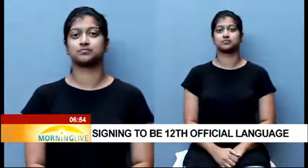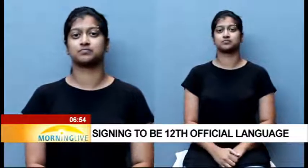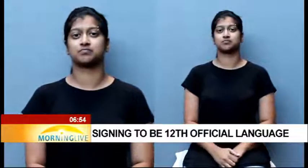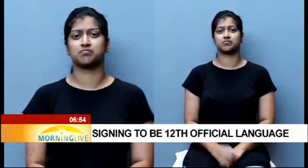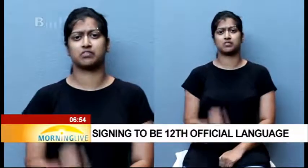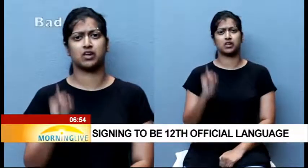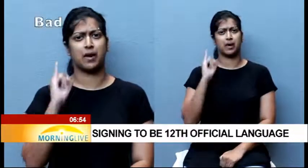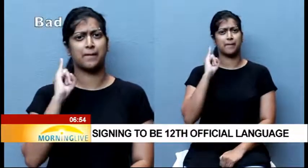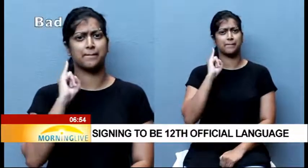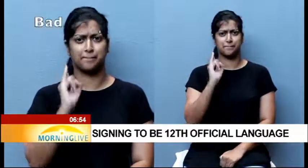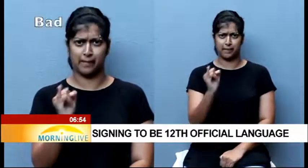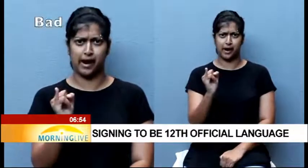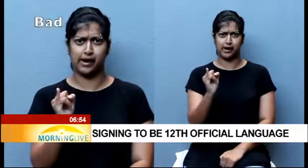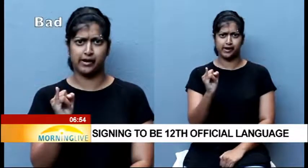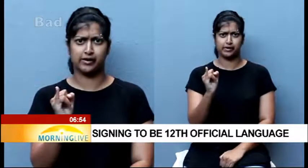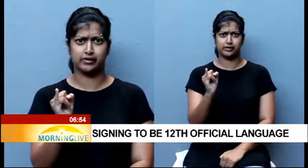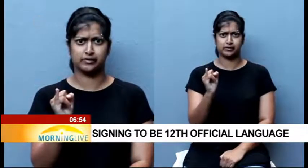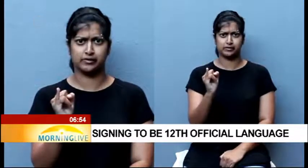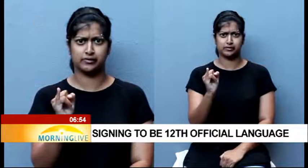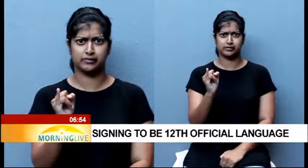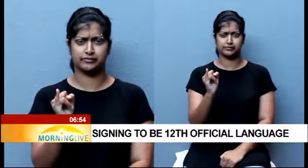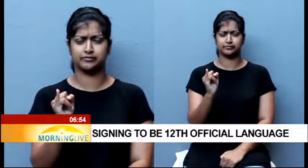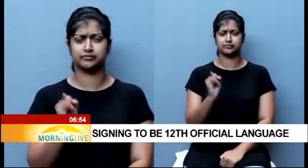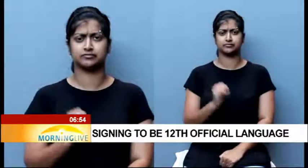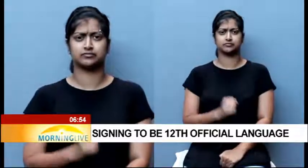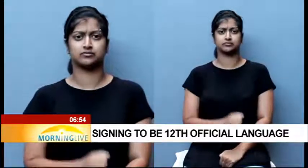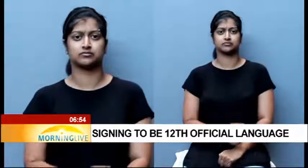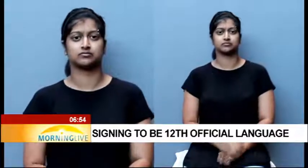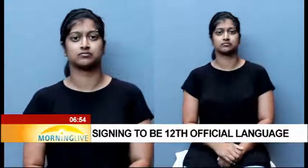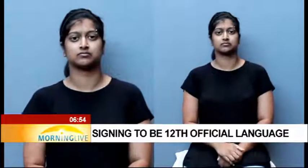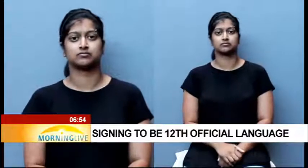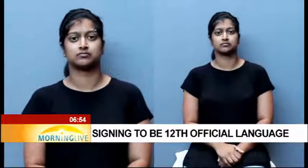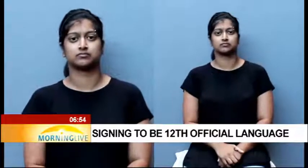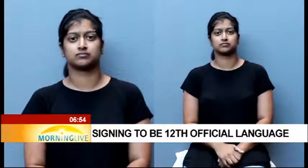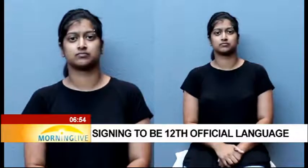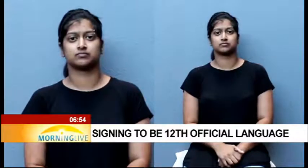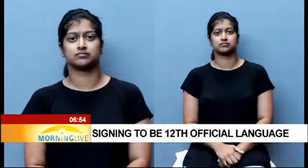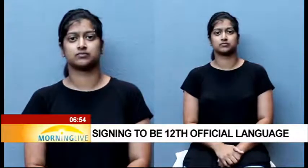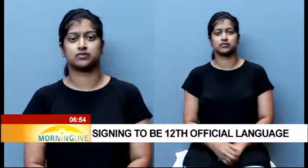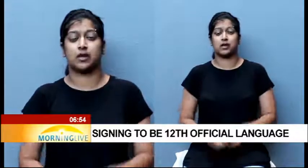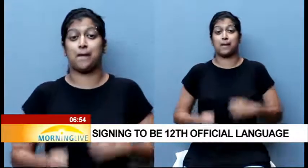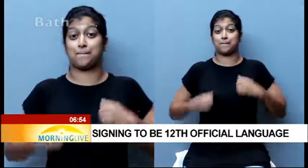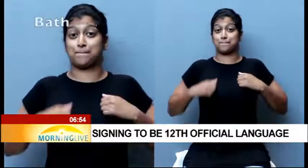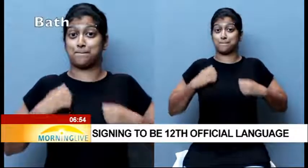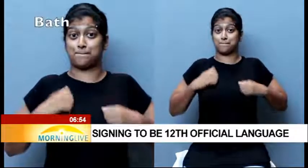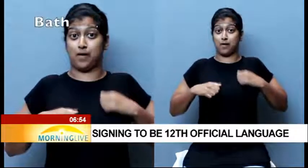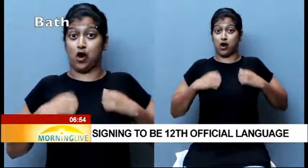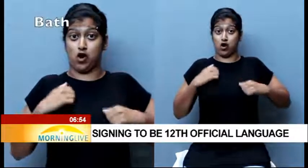so that it includes almost everybody. Yeah. If we look at the rest of the world, because I mean, this is a global language,